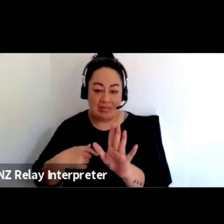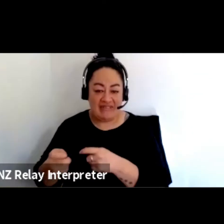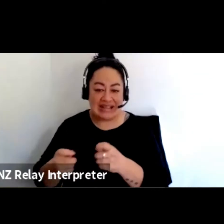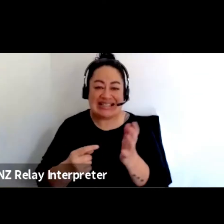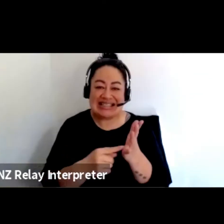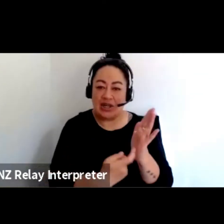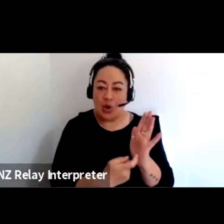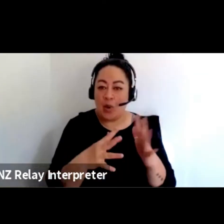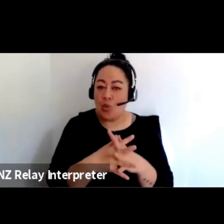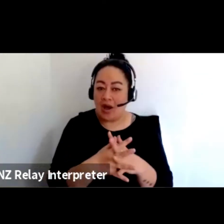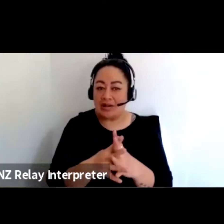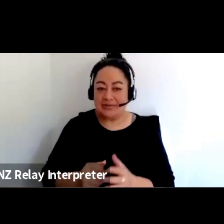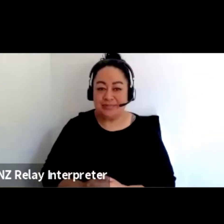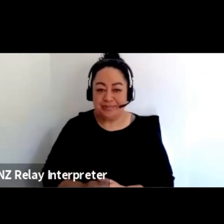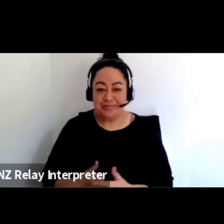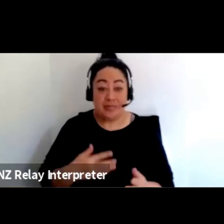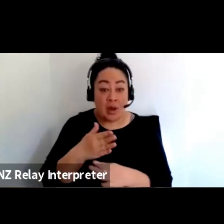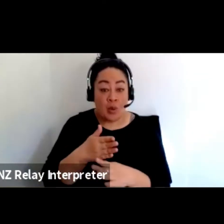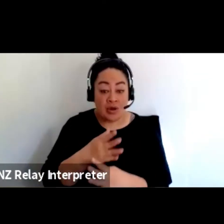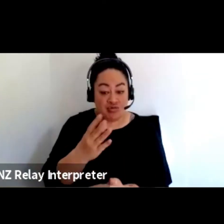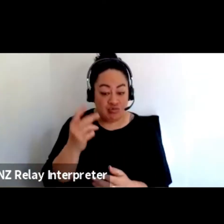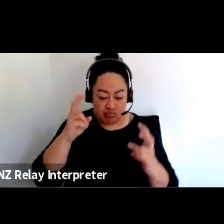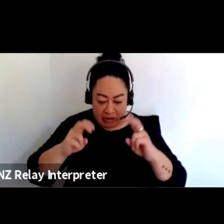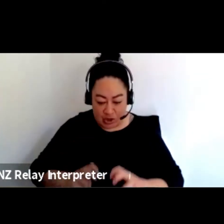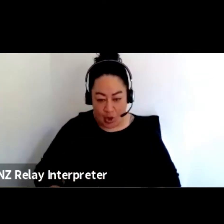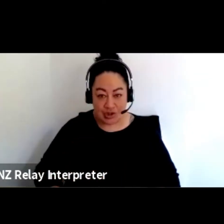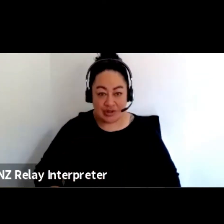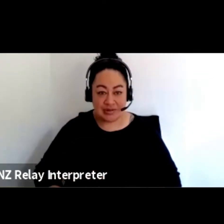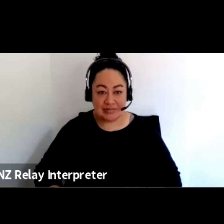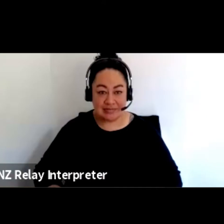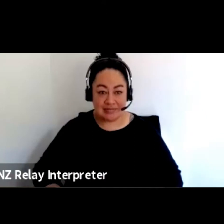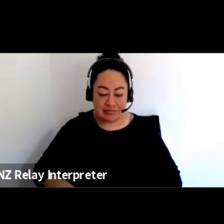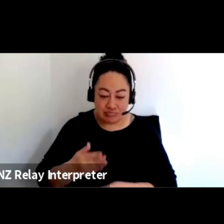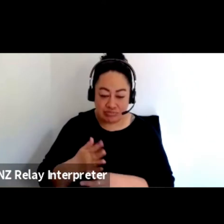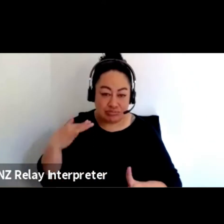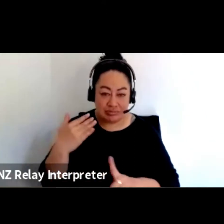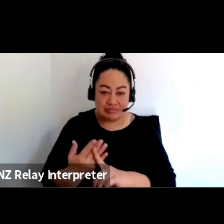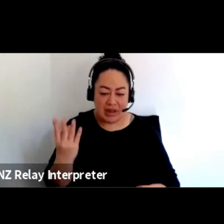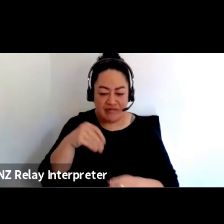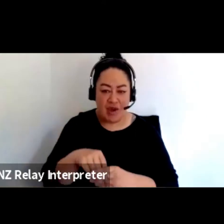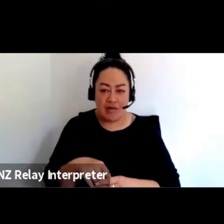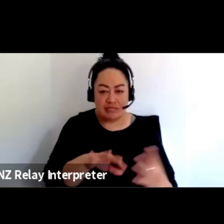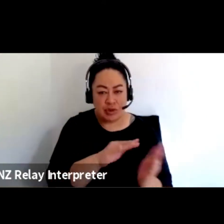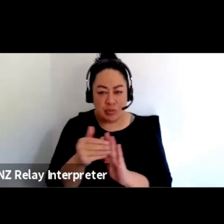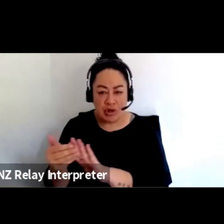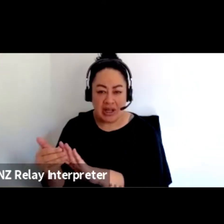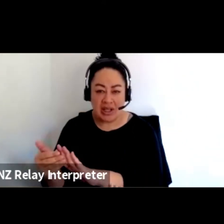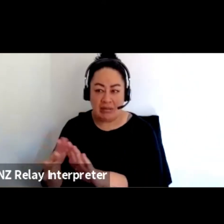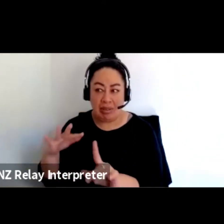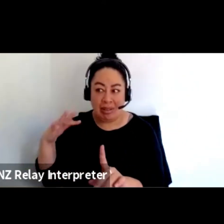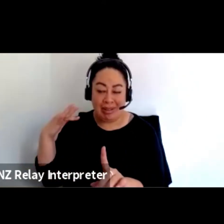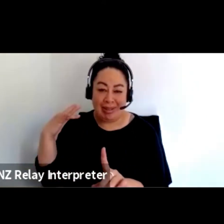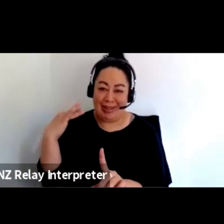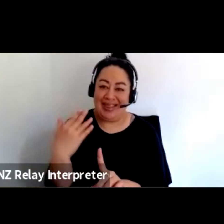Awa. I work as a researcher and have been part of our community for probably too